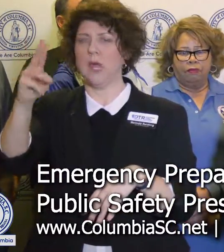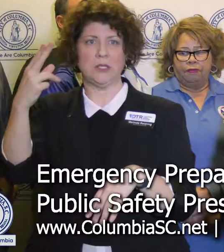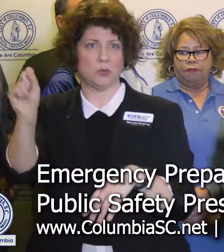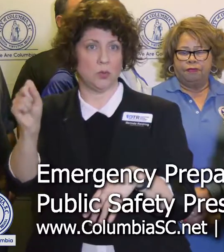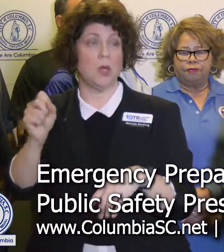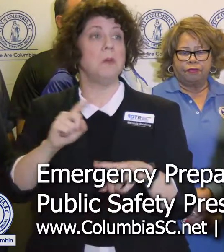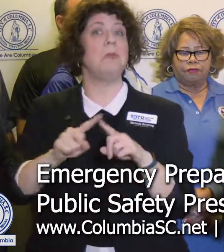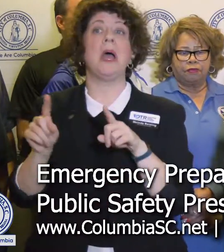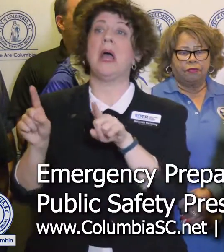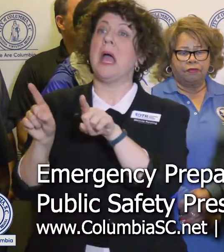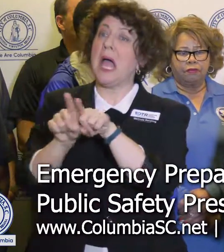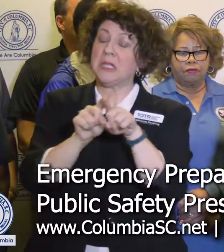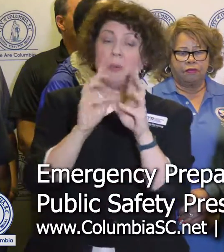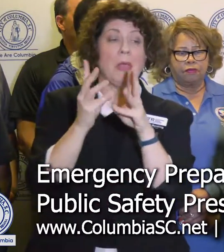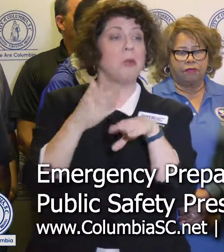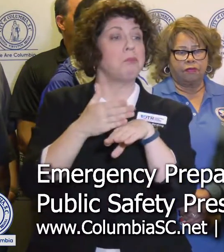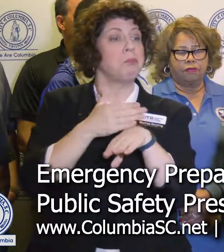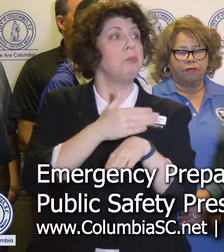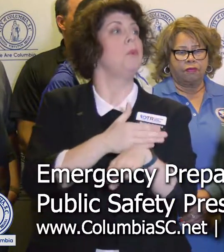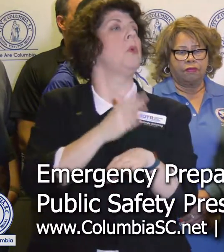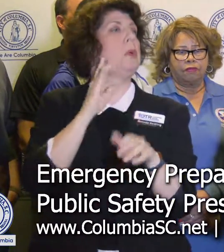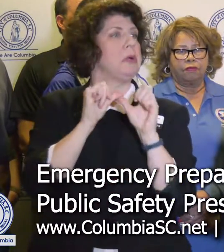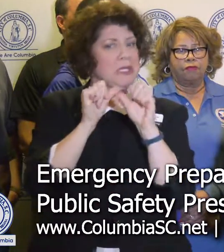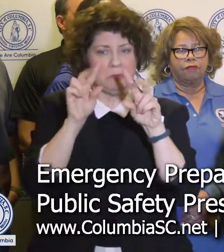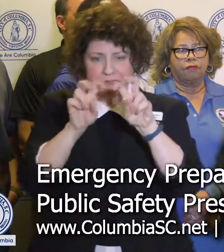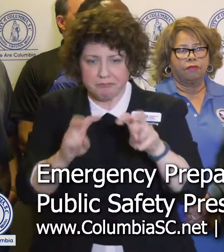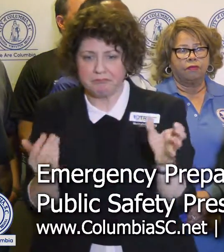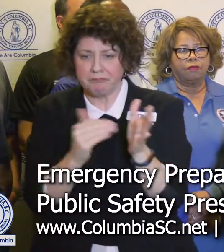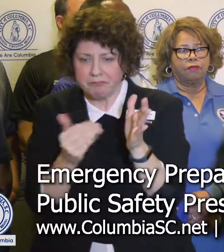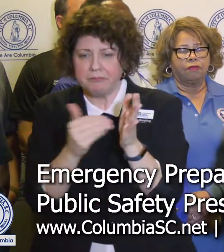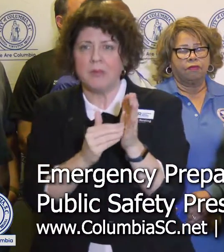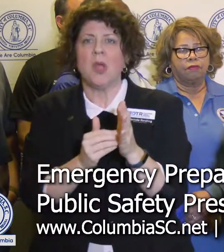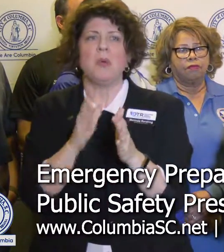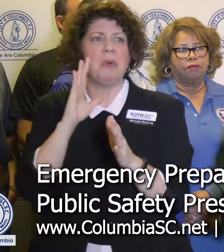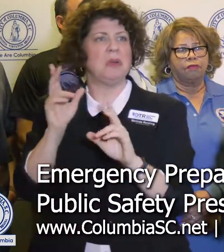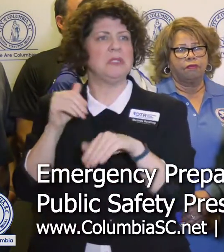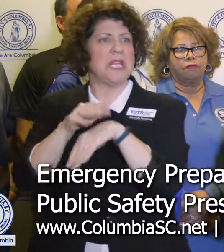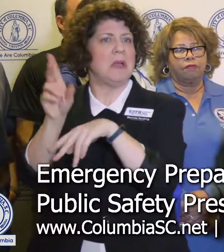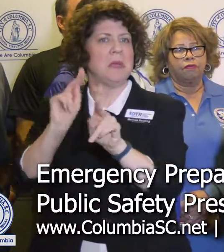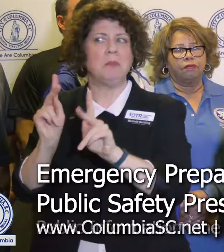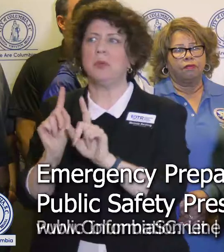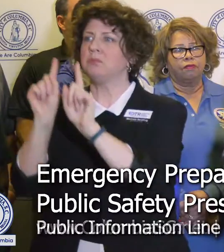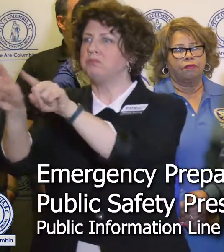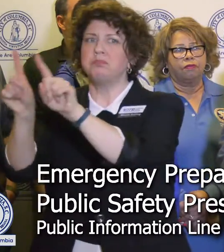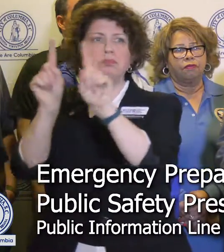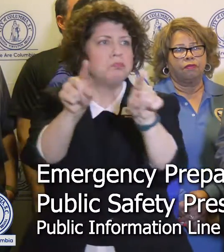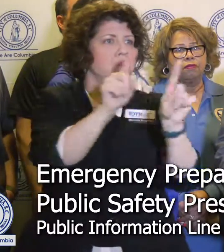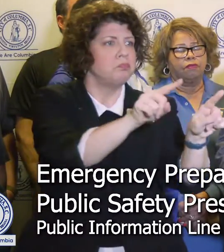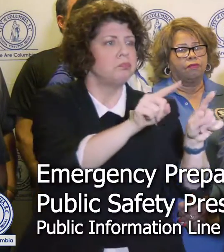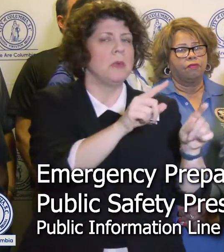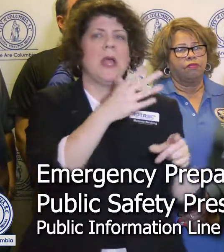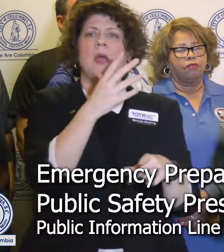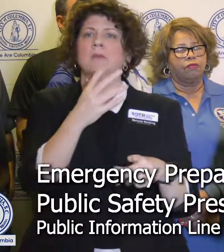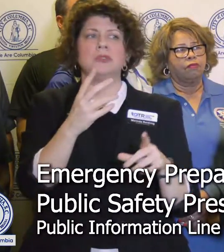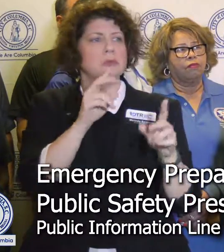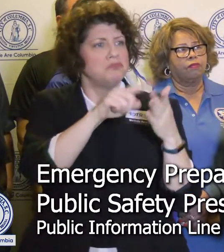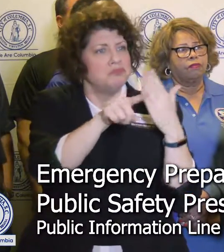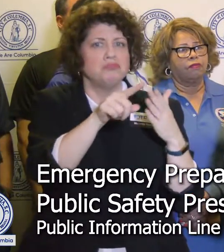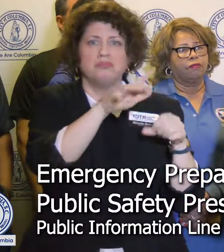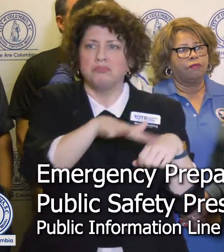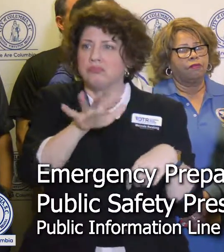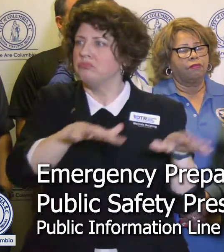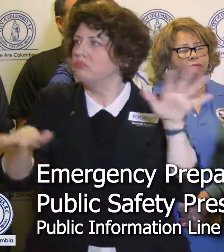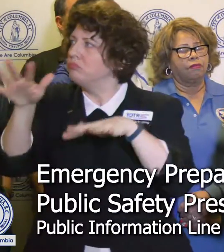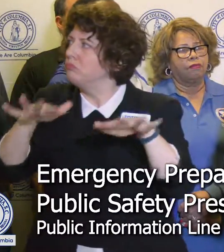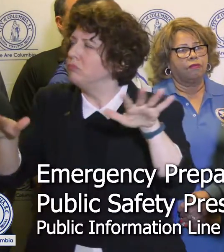conditions continue to improve, we will continue to assess those conditions by sending out our operations and logistics team, as well as our security forces to